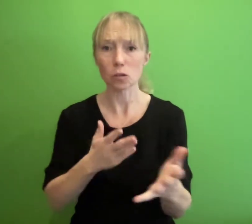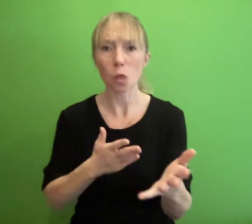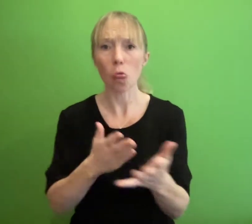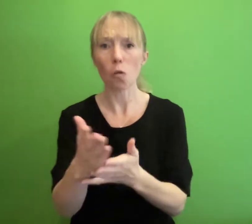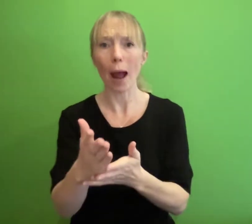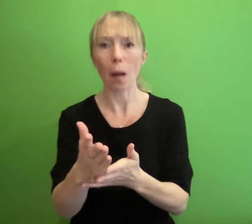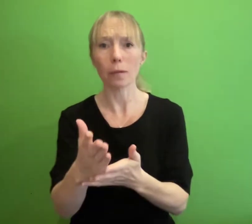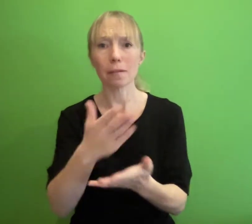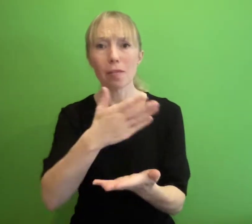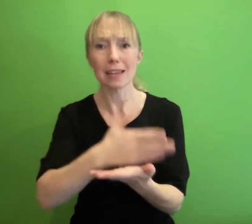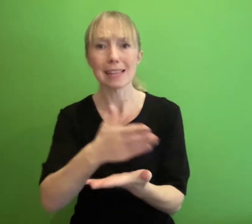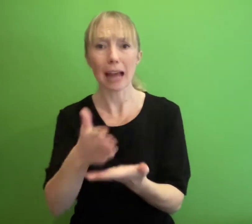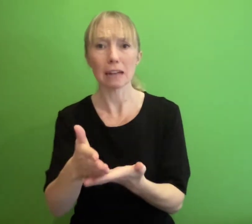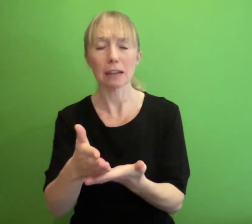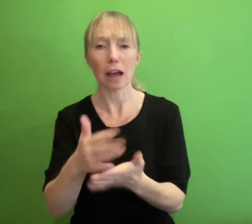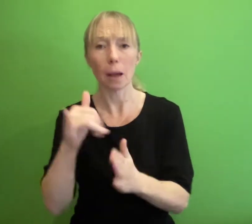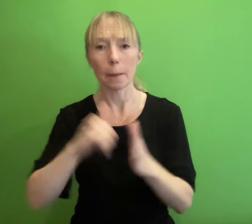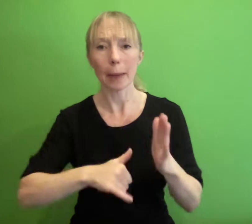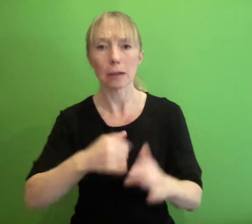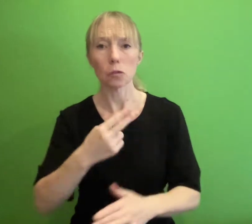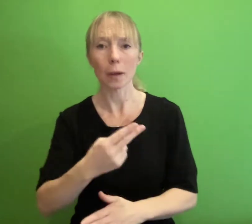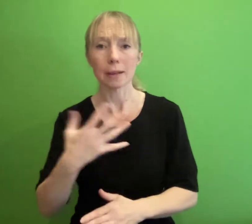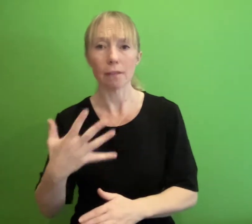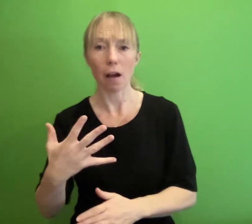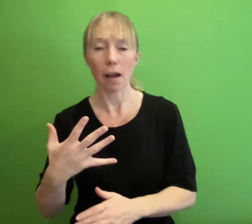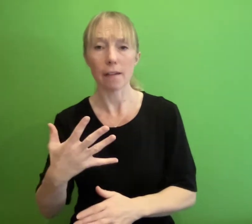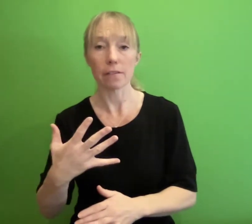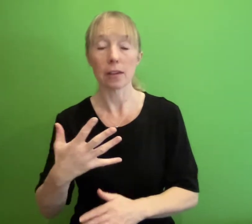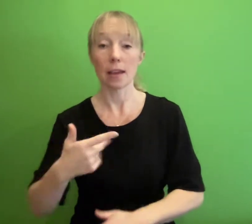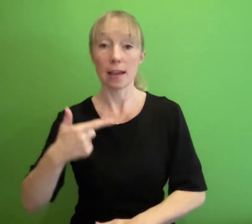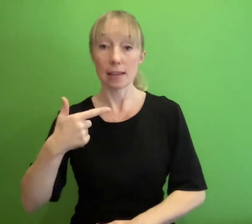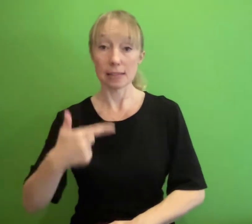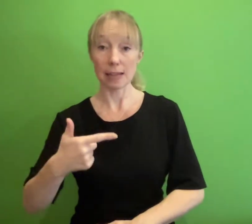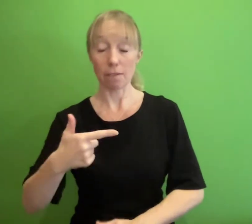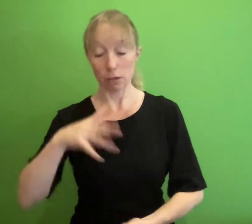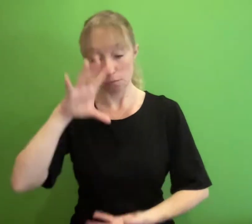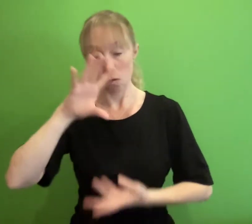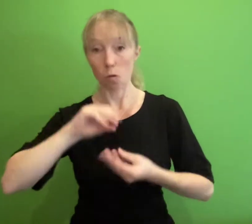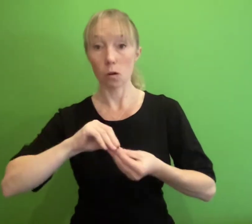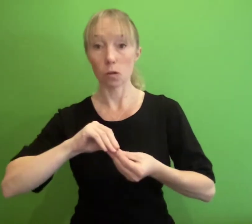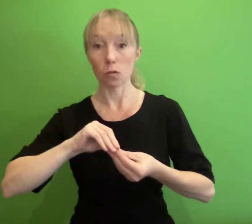25. 7. Conclusion, page 27.